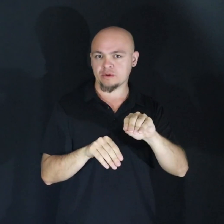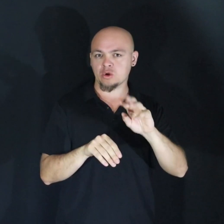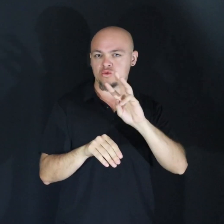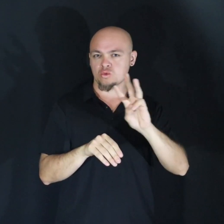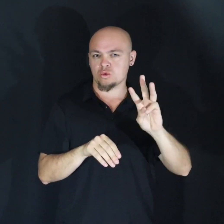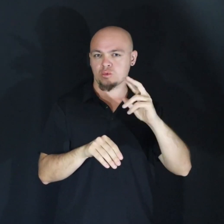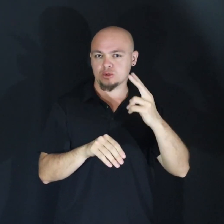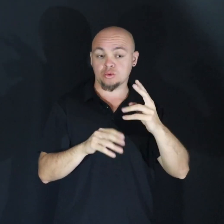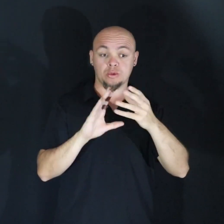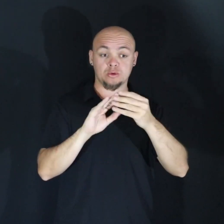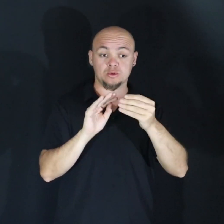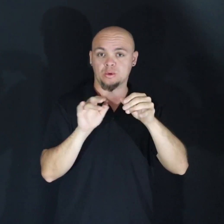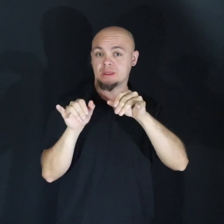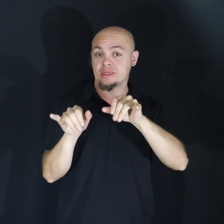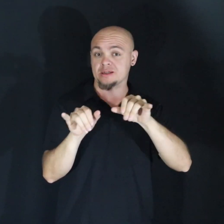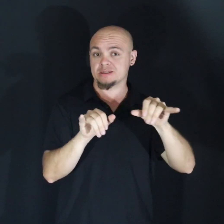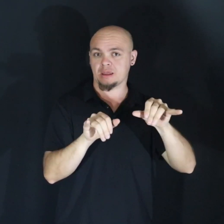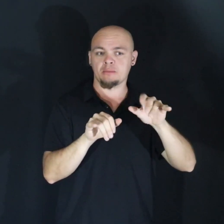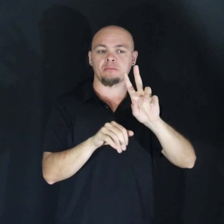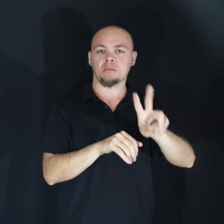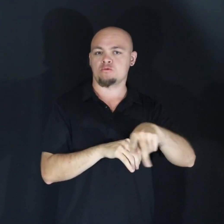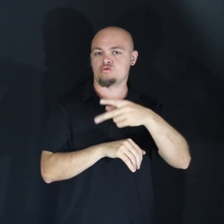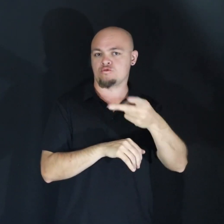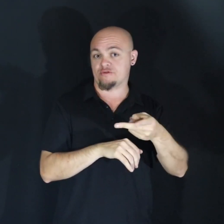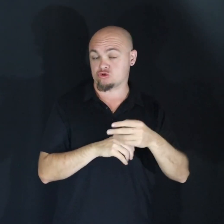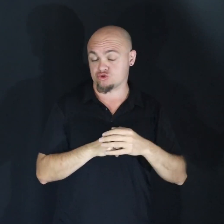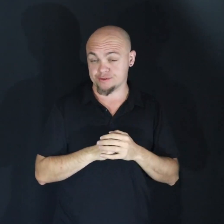same story, but reversed.